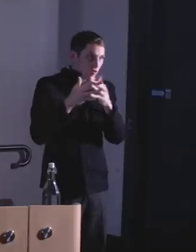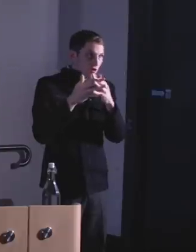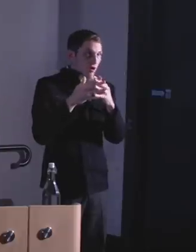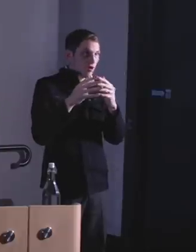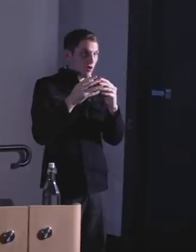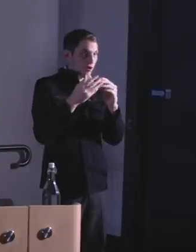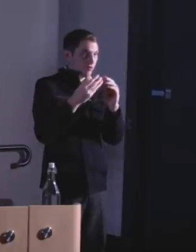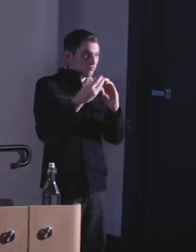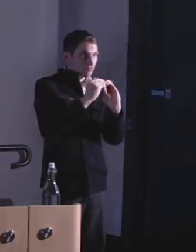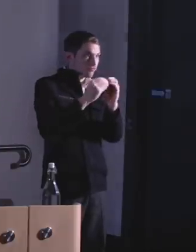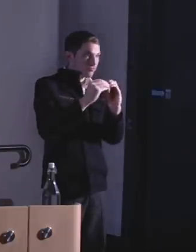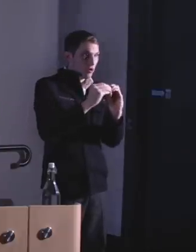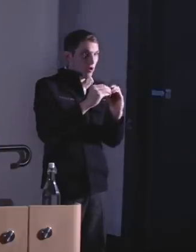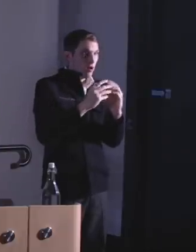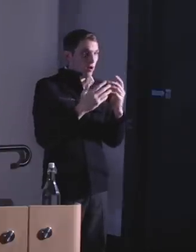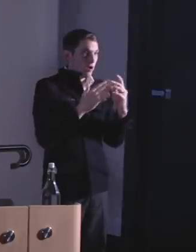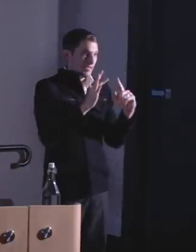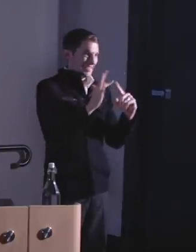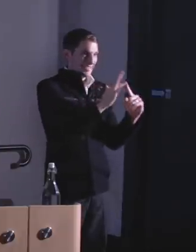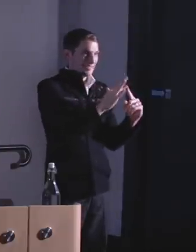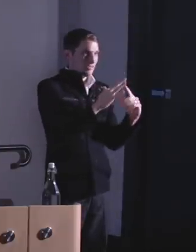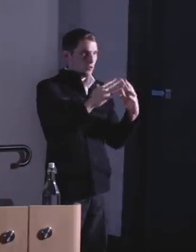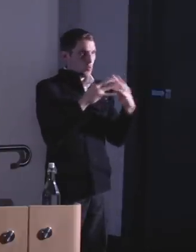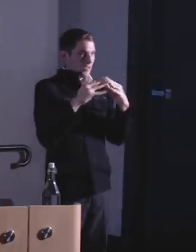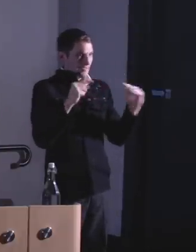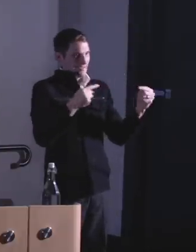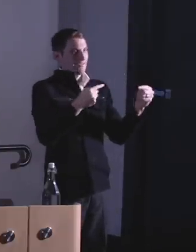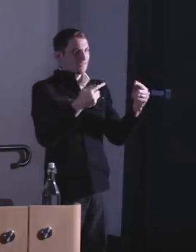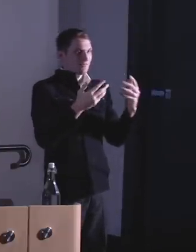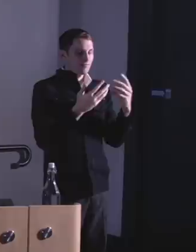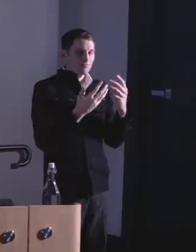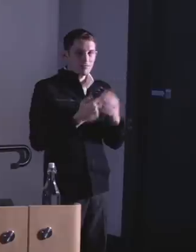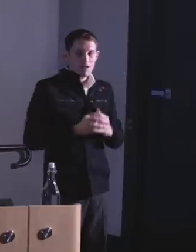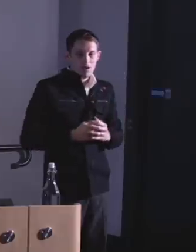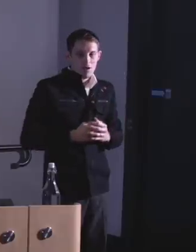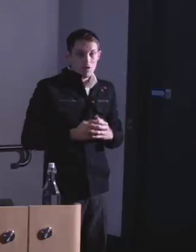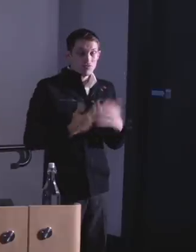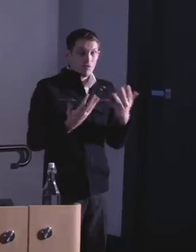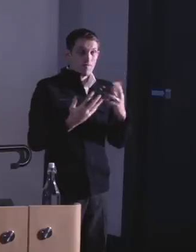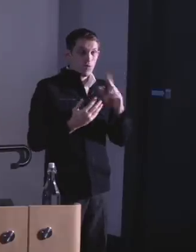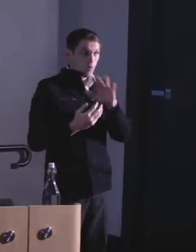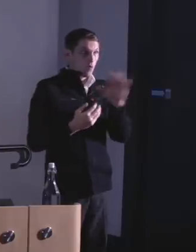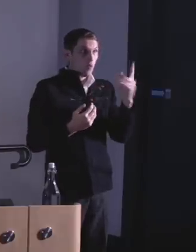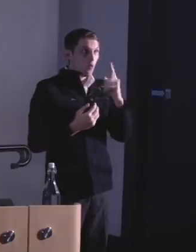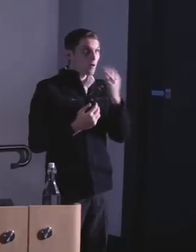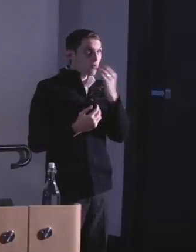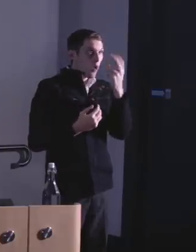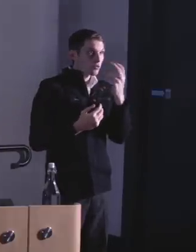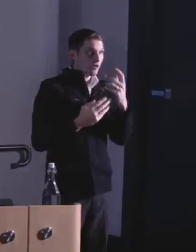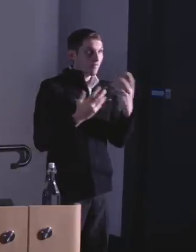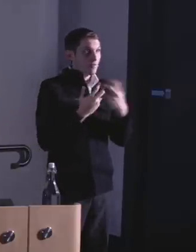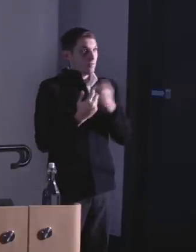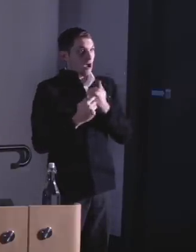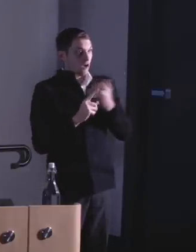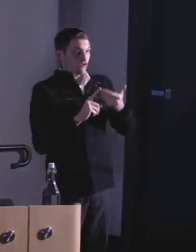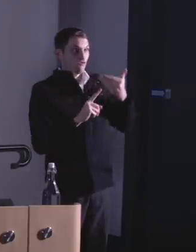discussions, East, West, and, you know, for those of you who are a little bit older, my generation